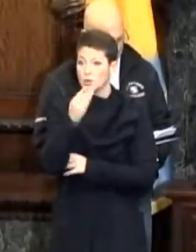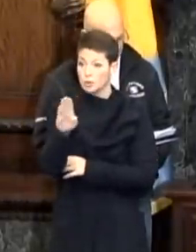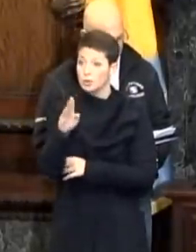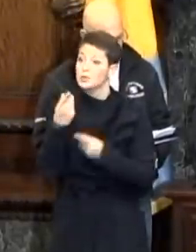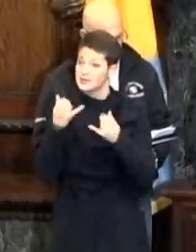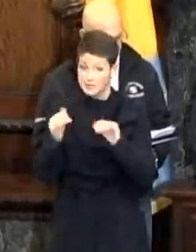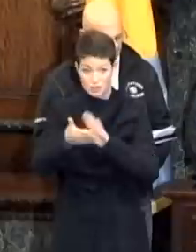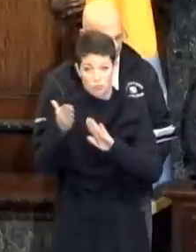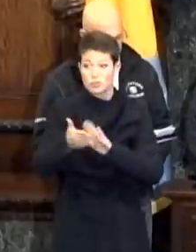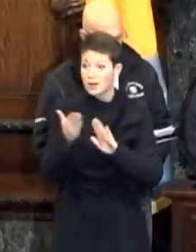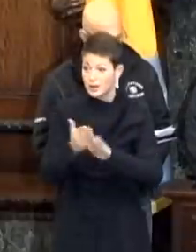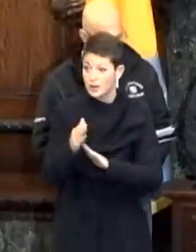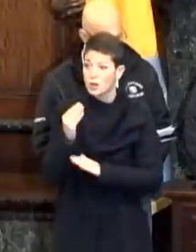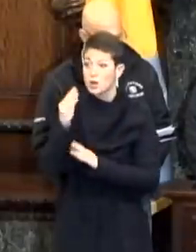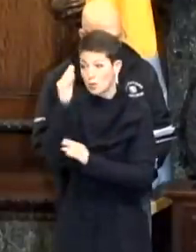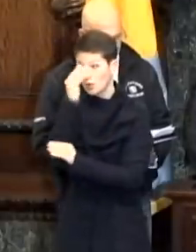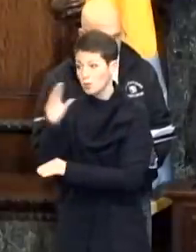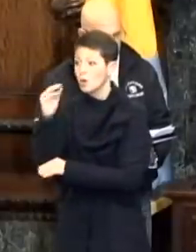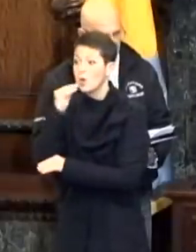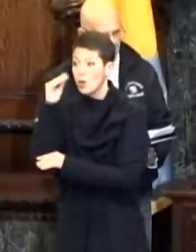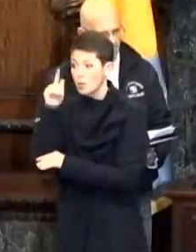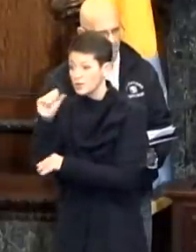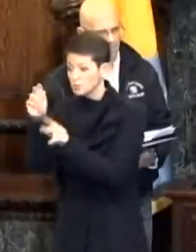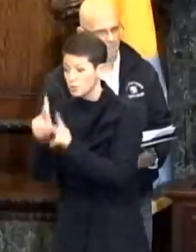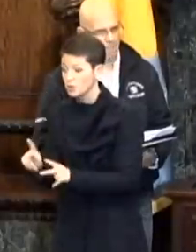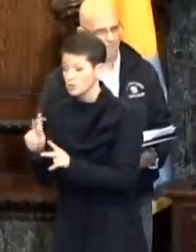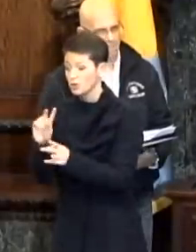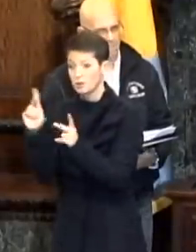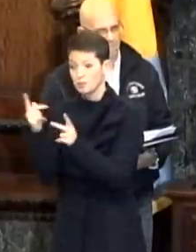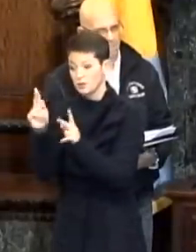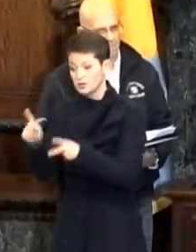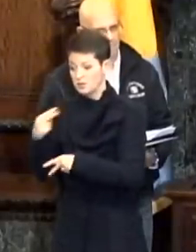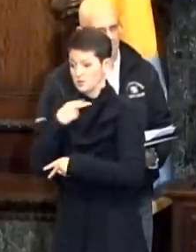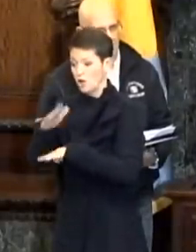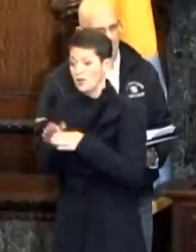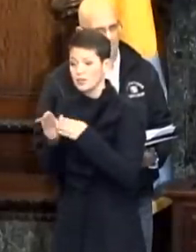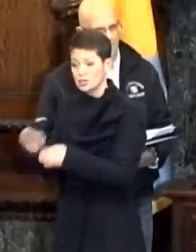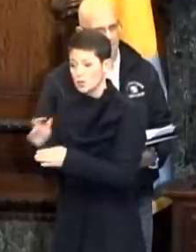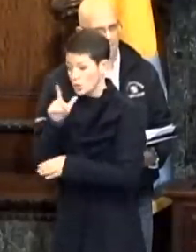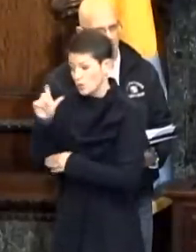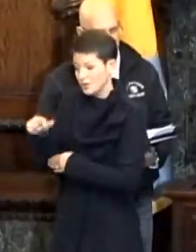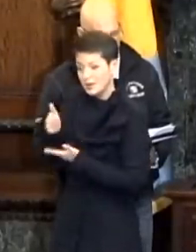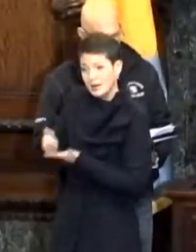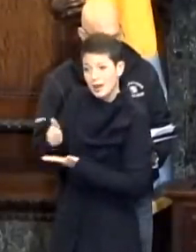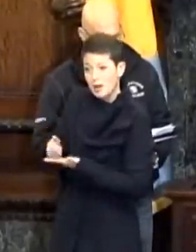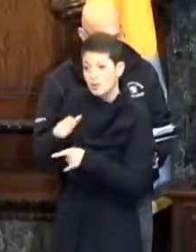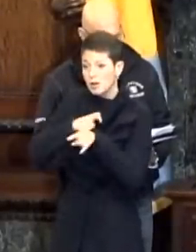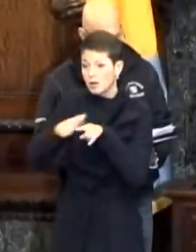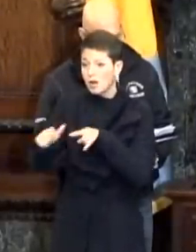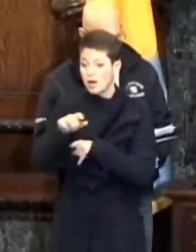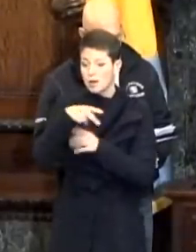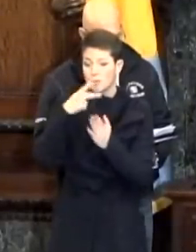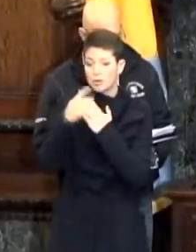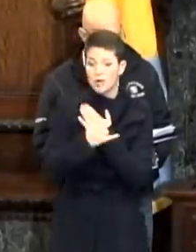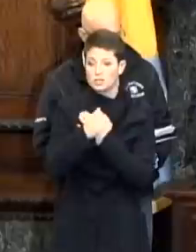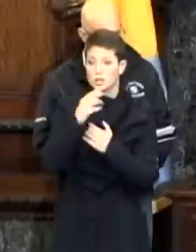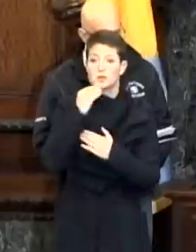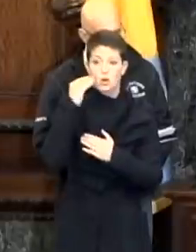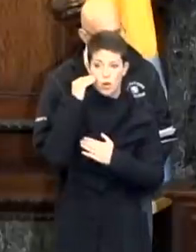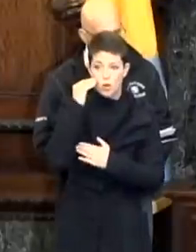still in effect. To report a homeless person or someone else out on the streets in need, please contact the Project Home Outreach